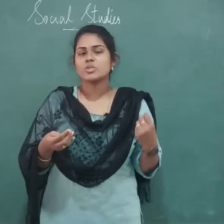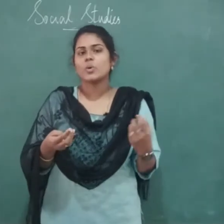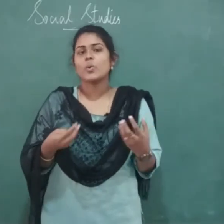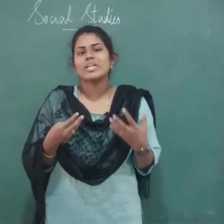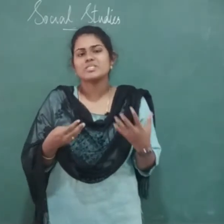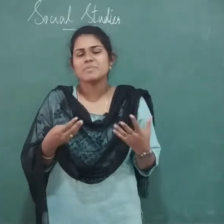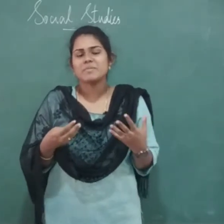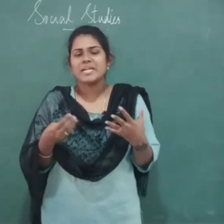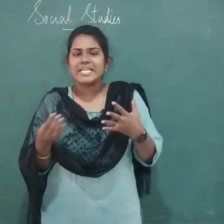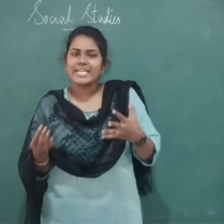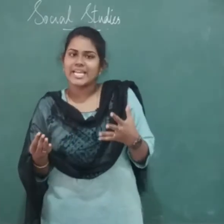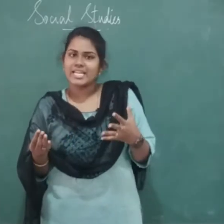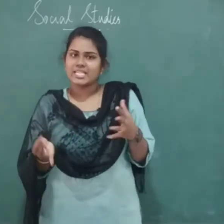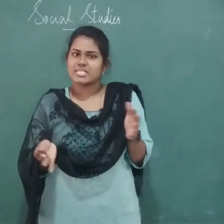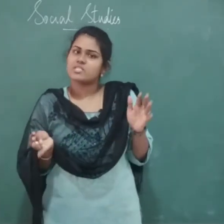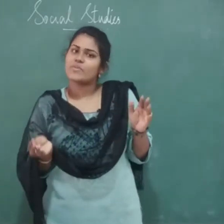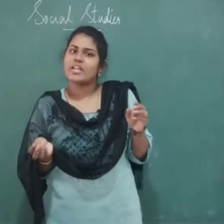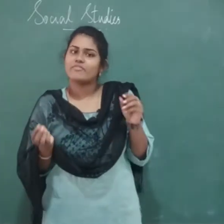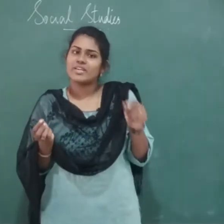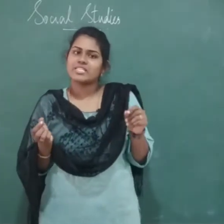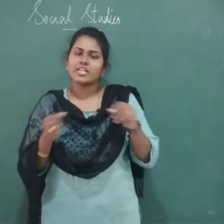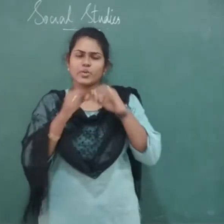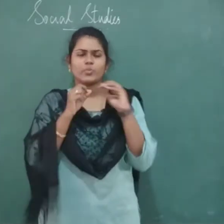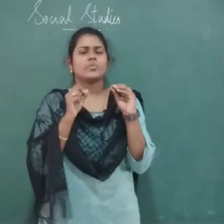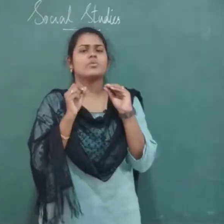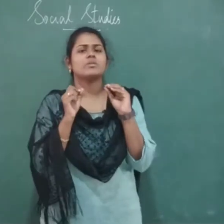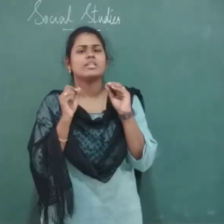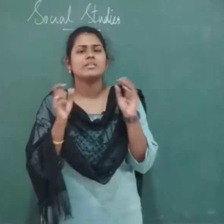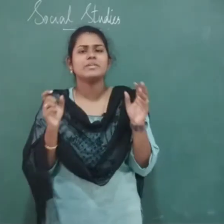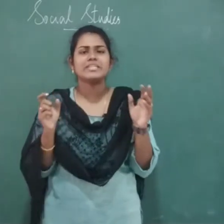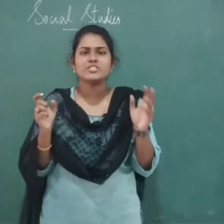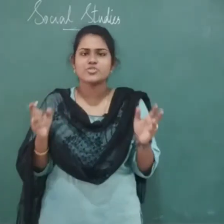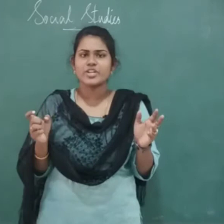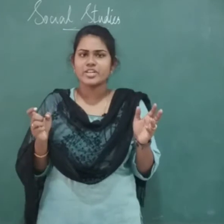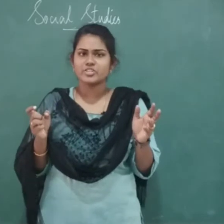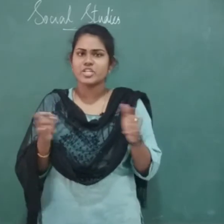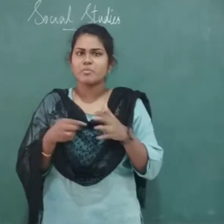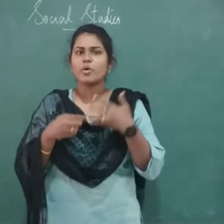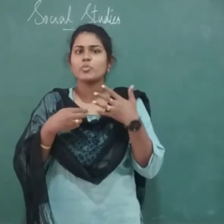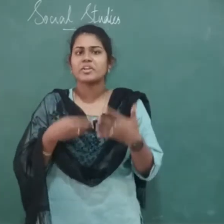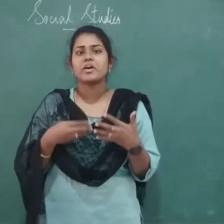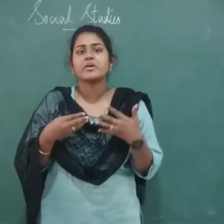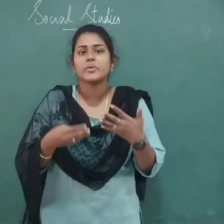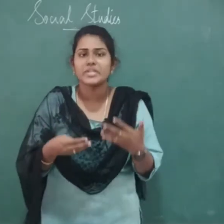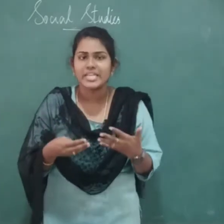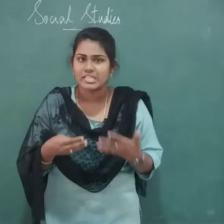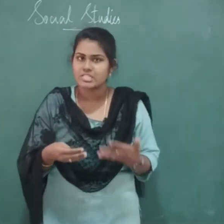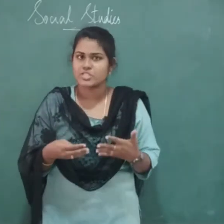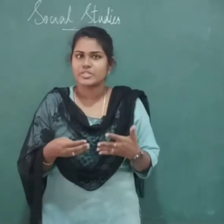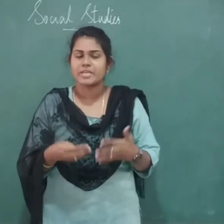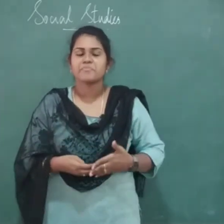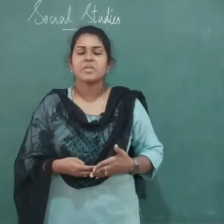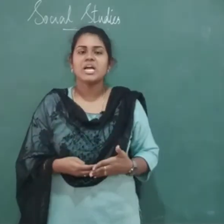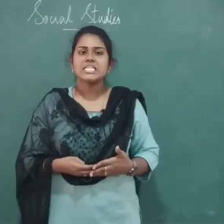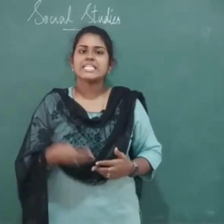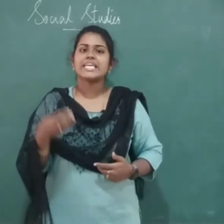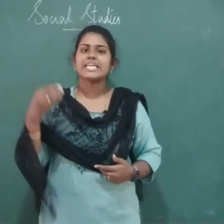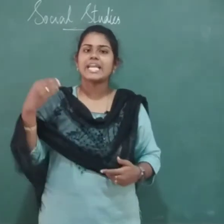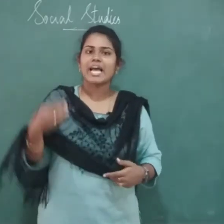what is mean by decline in this is, first I'll give a little bit introduction about what you are going to learn today. So like crafts